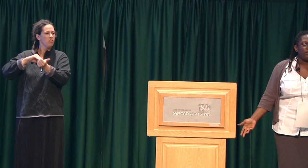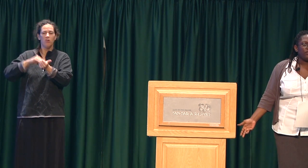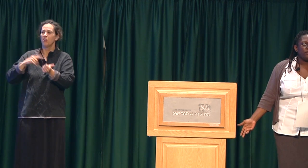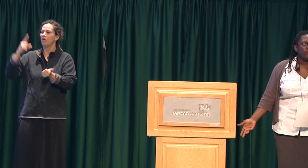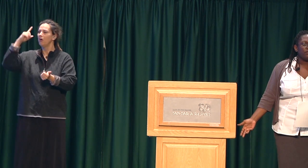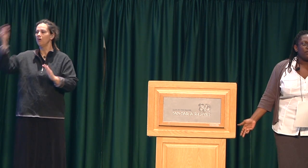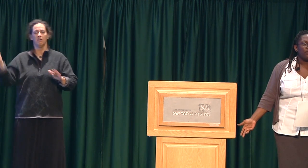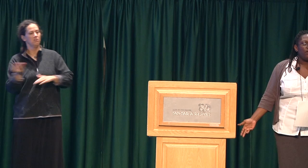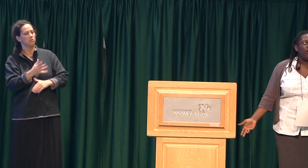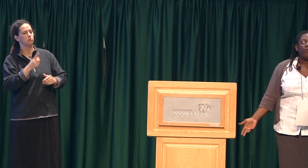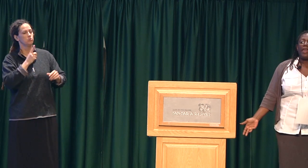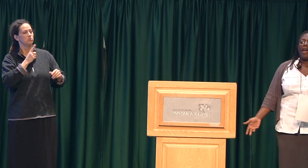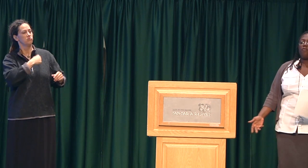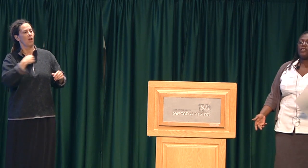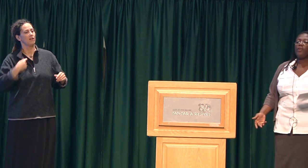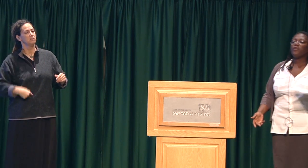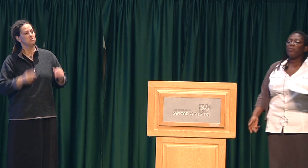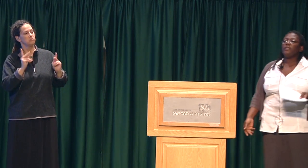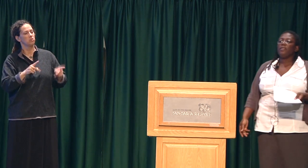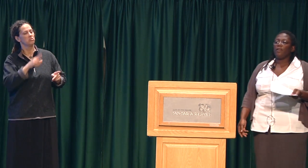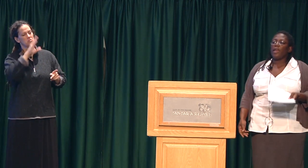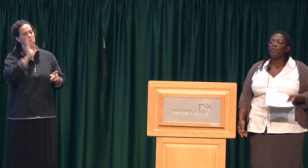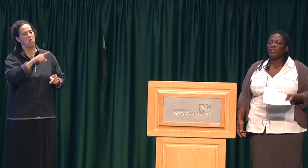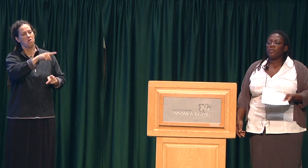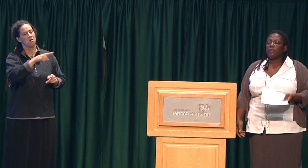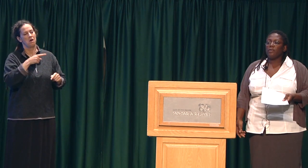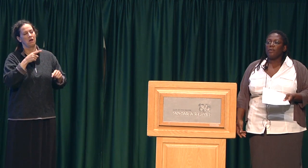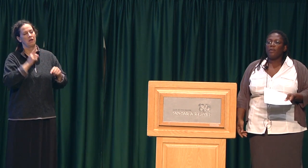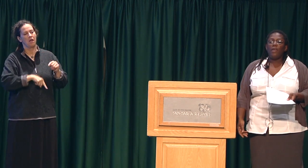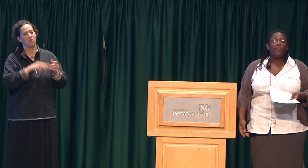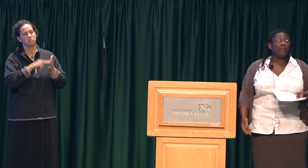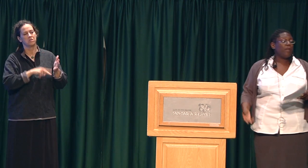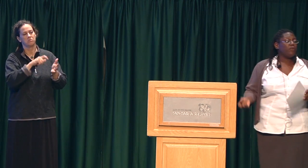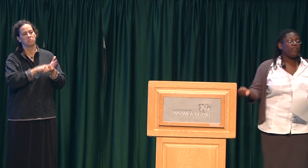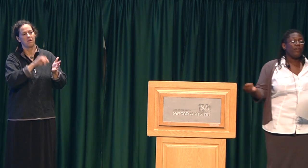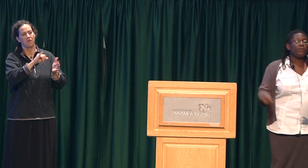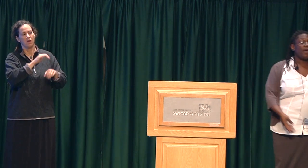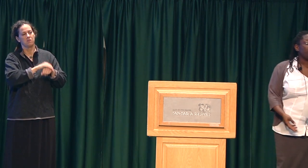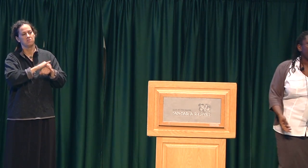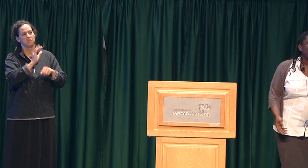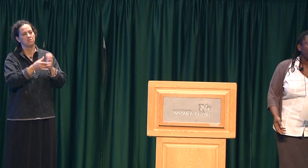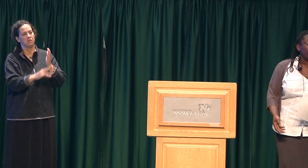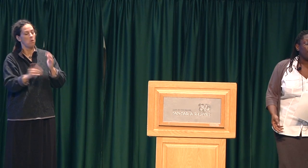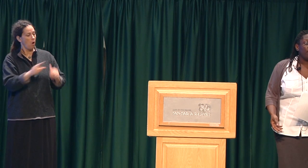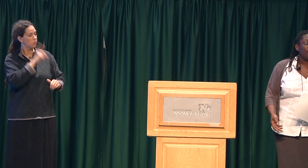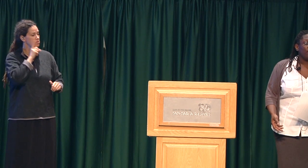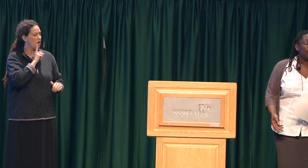read English. We have materials printed in their language. If somebody moves over here from South